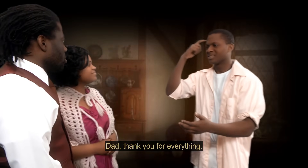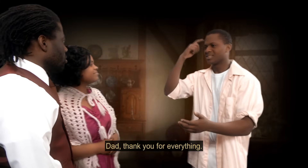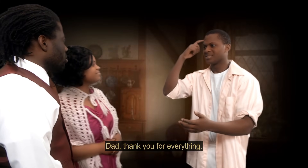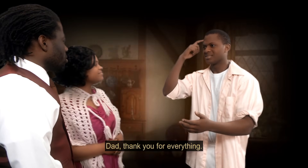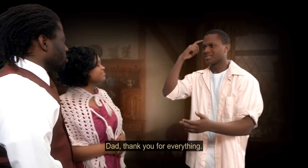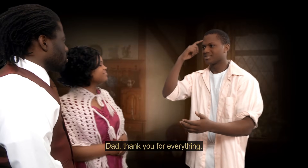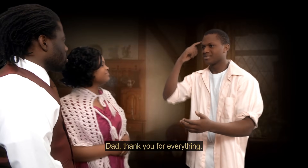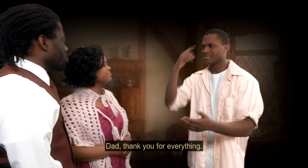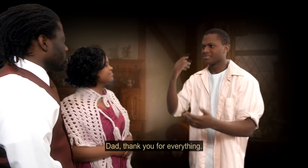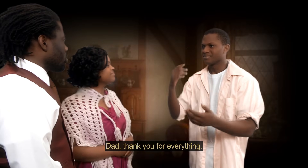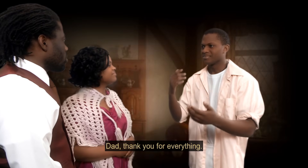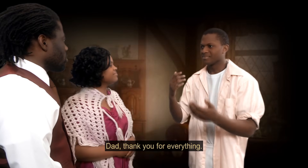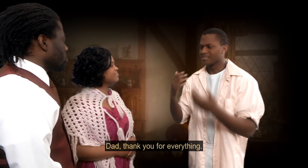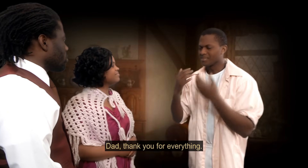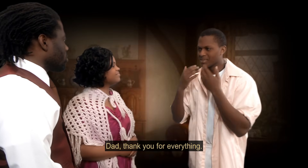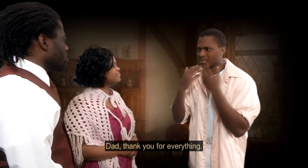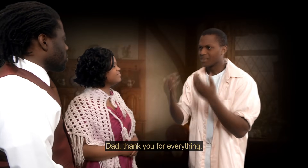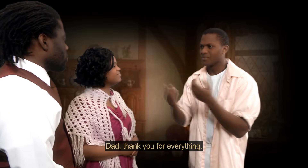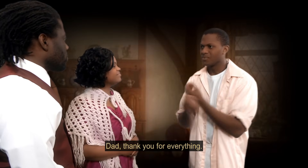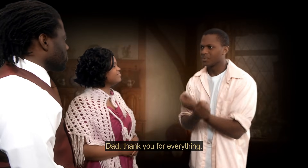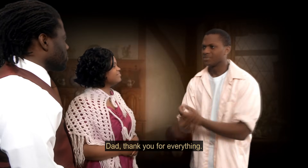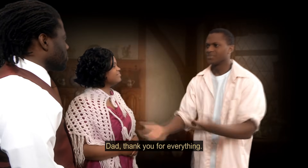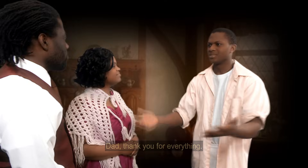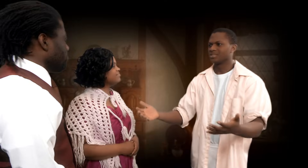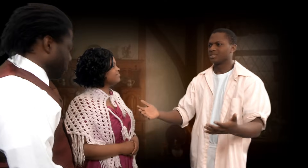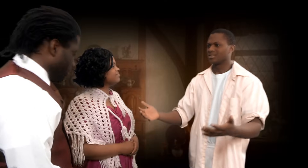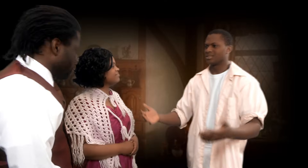Dad, thank you for everything.